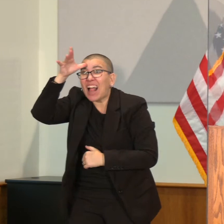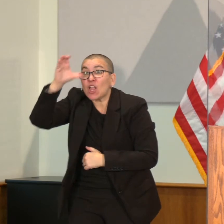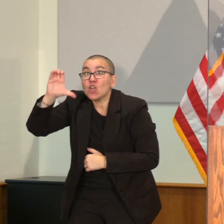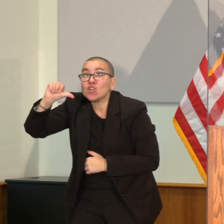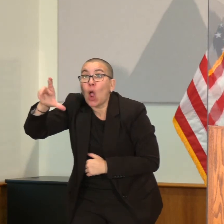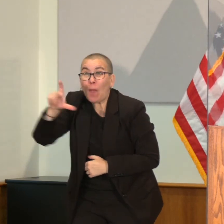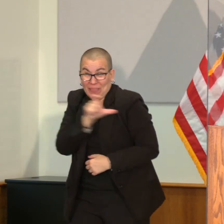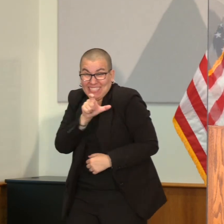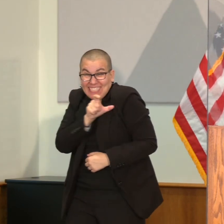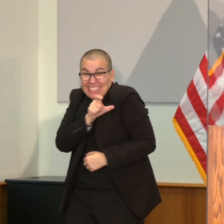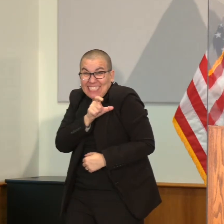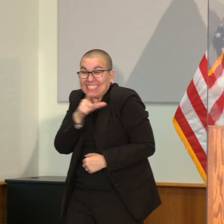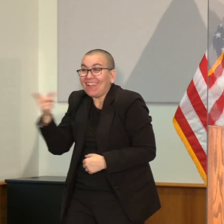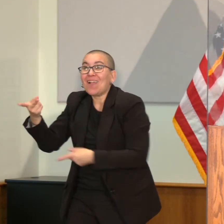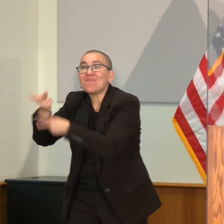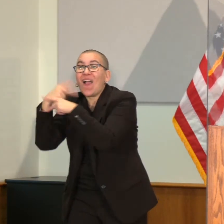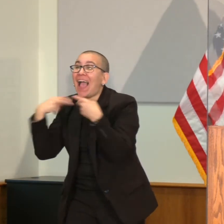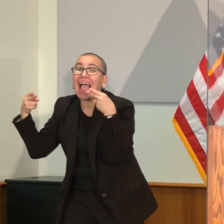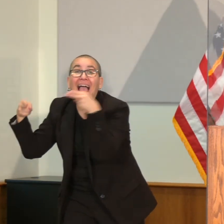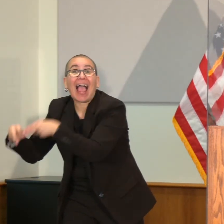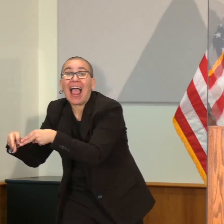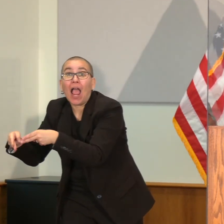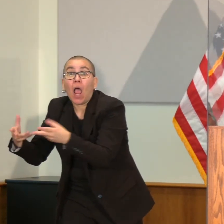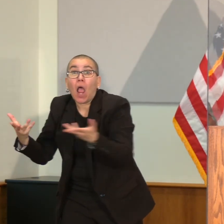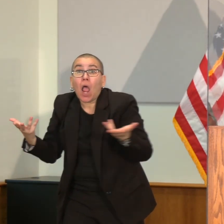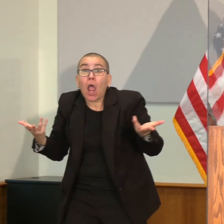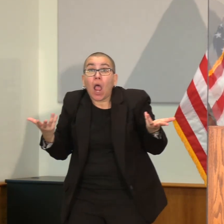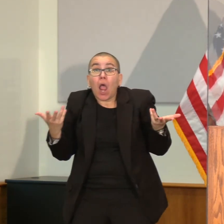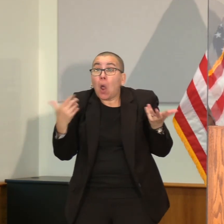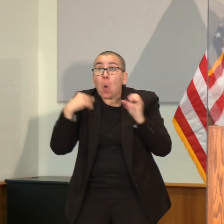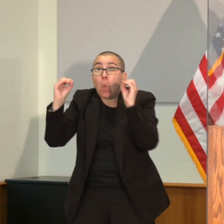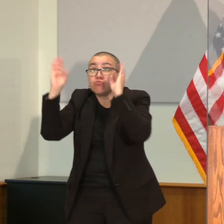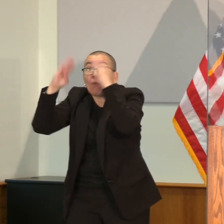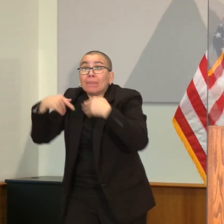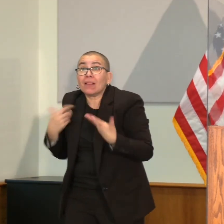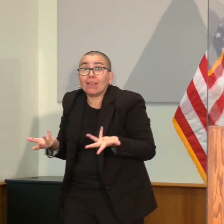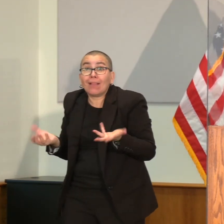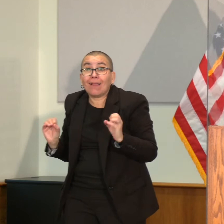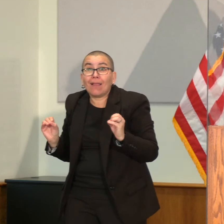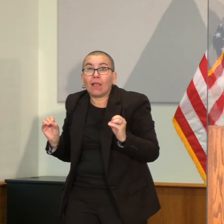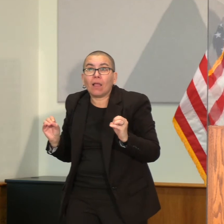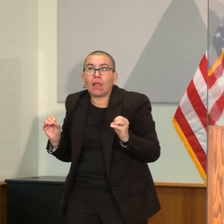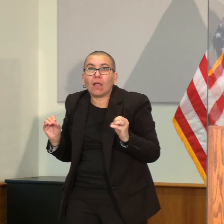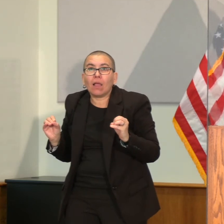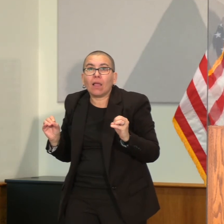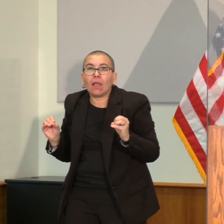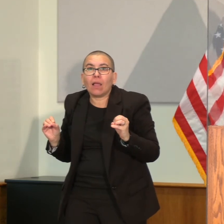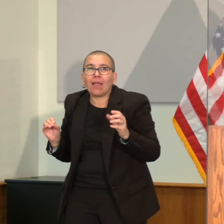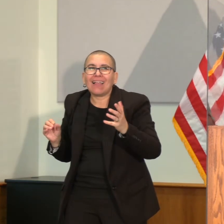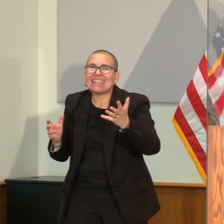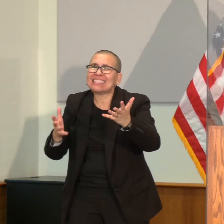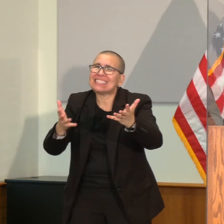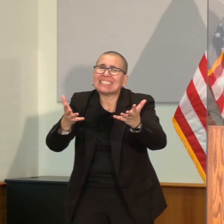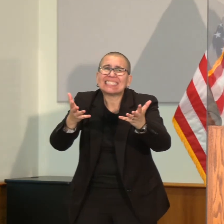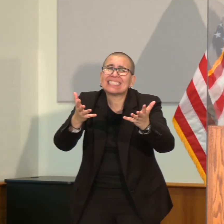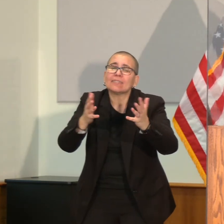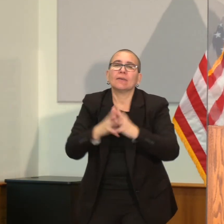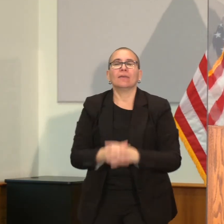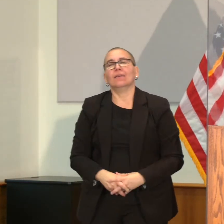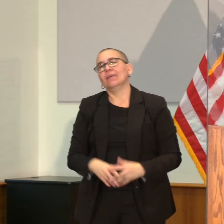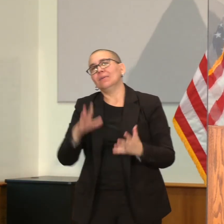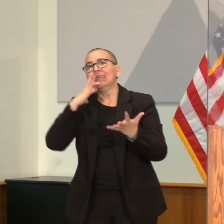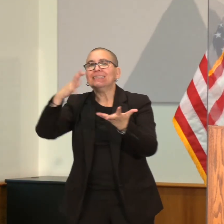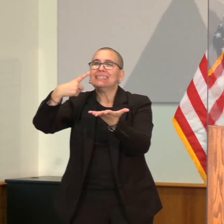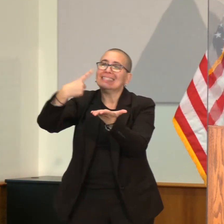as far as the conversation, Speaker, I don't know, I will let you say on that. You maybe have had some. I would not call them meaningful at this point for where we're